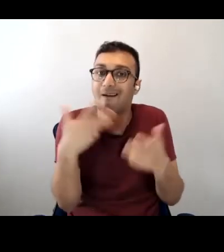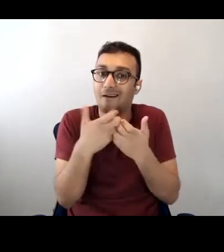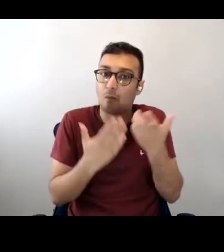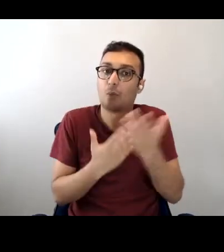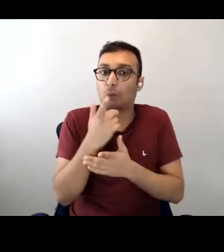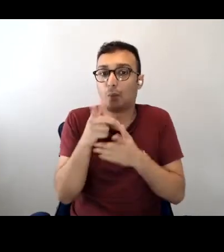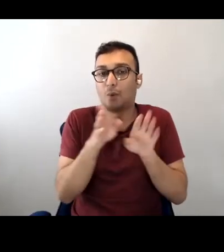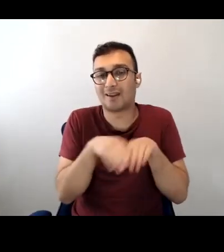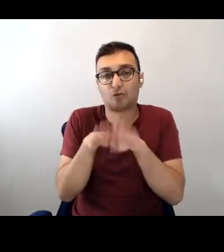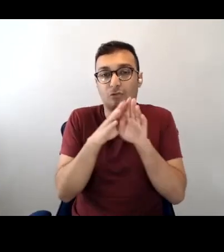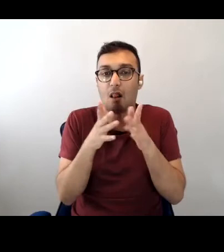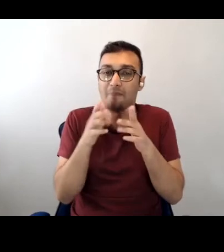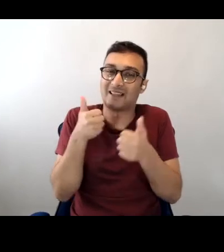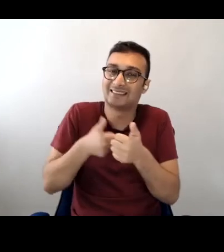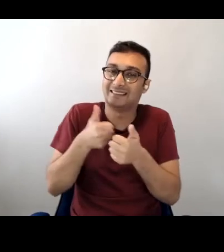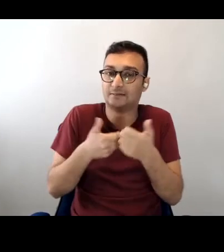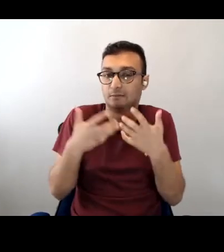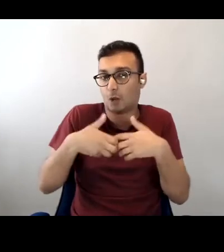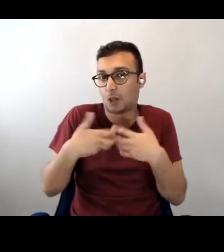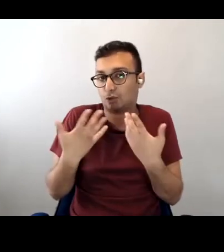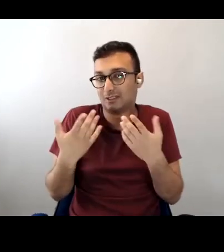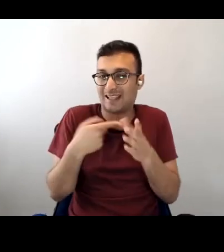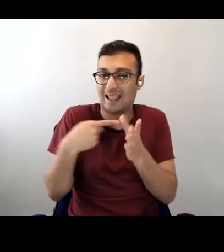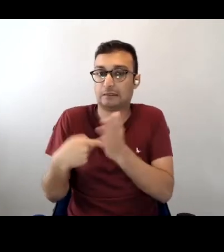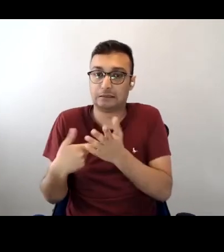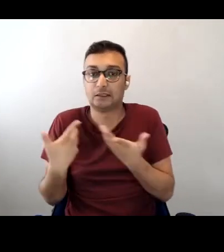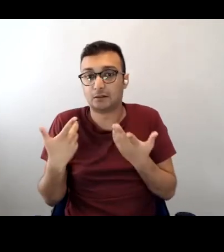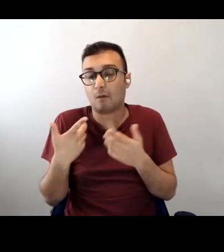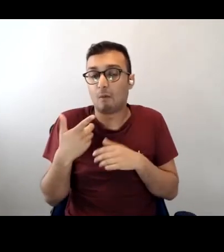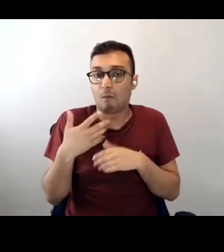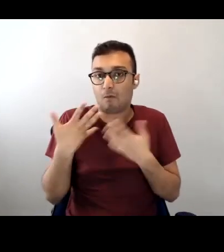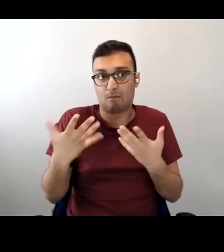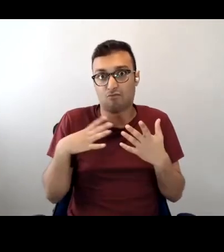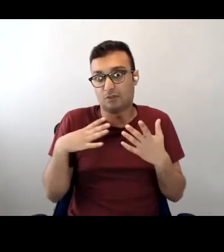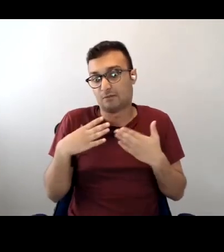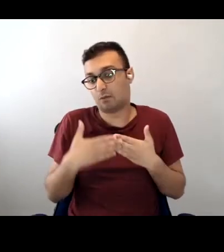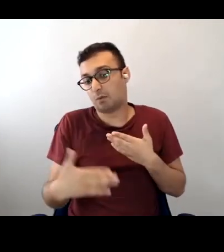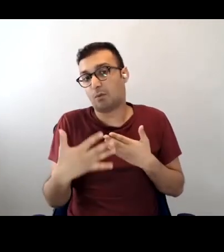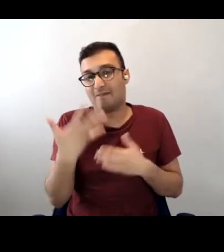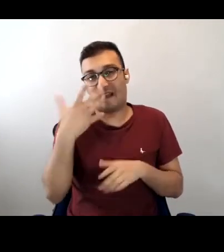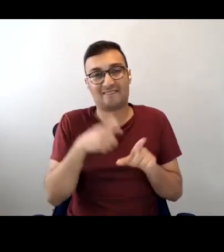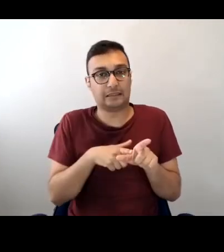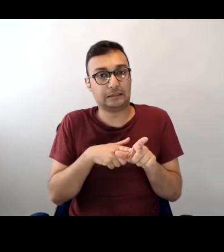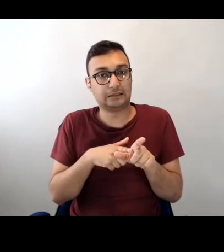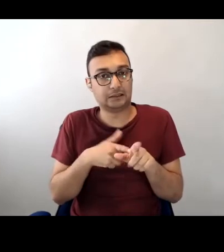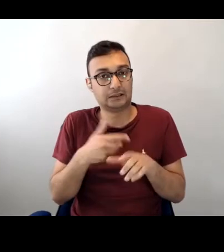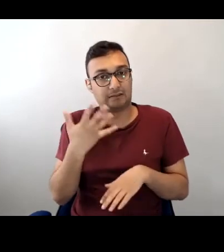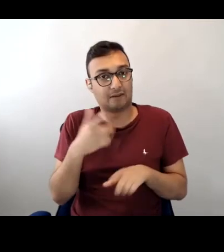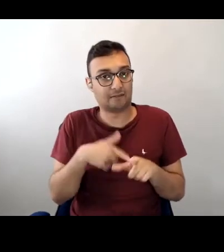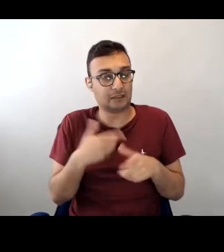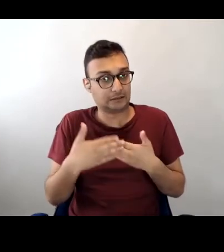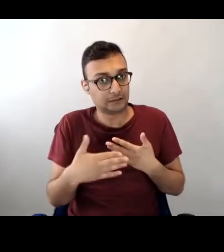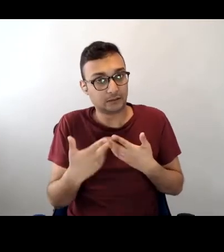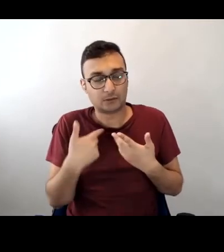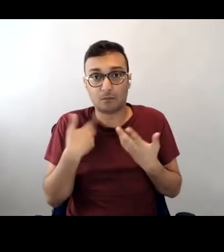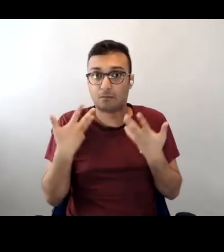within 5 years. Actually, now we are under development of the or